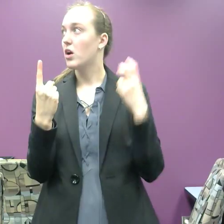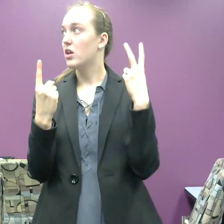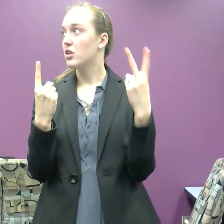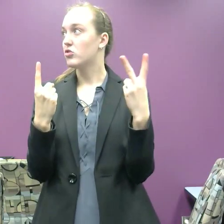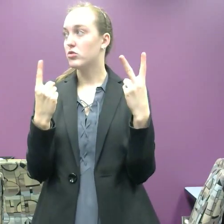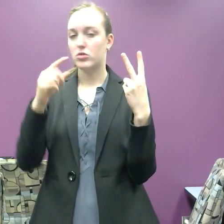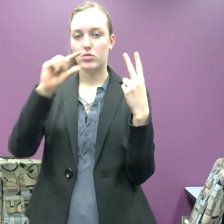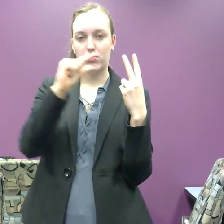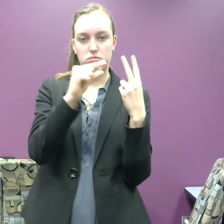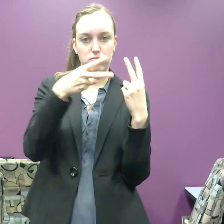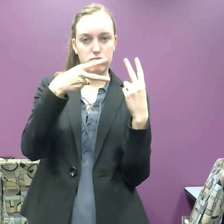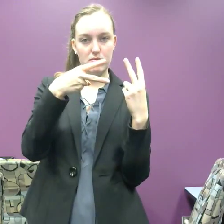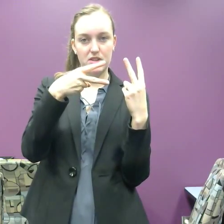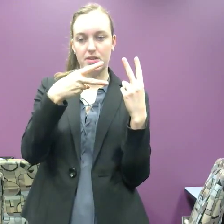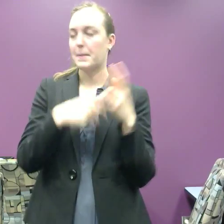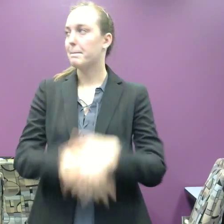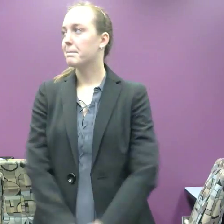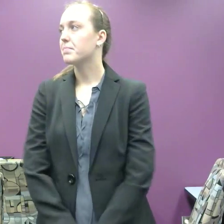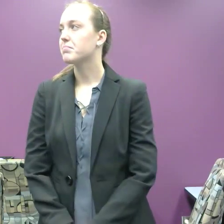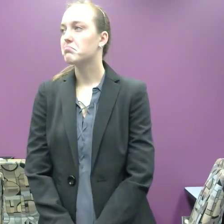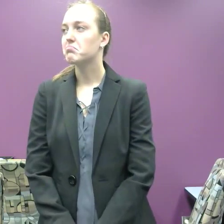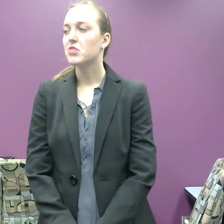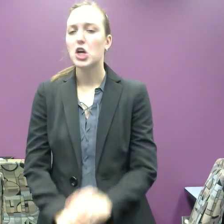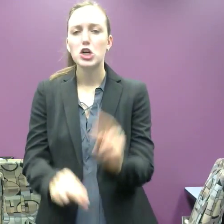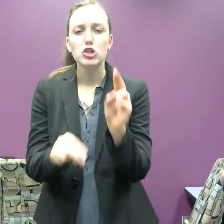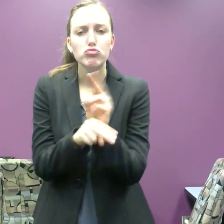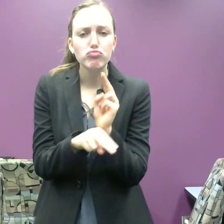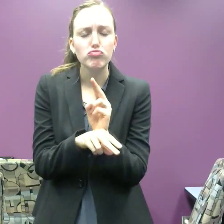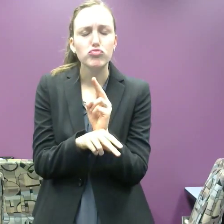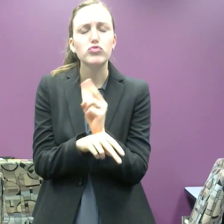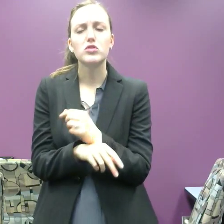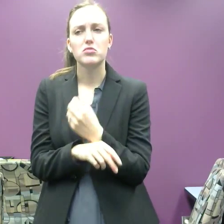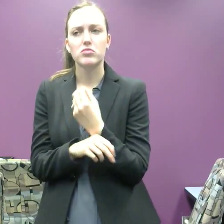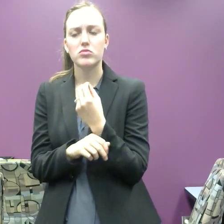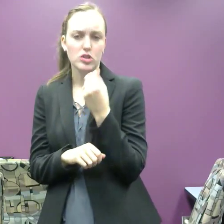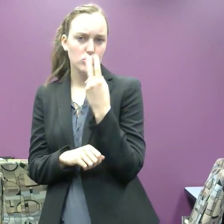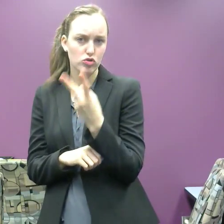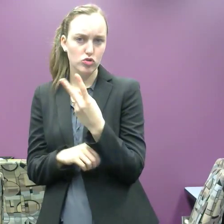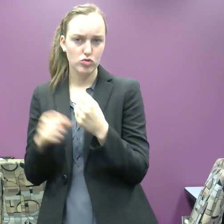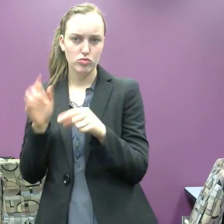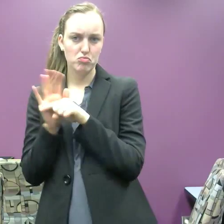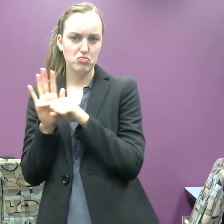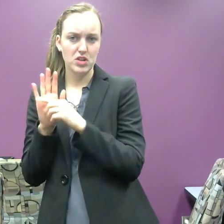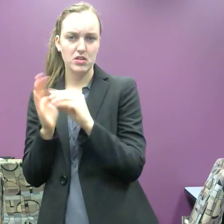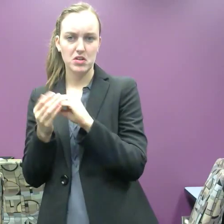-1. Let's take two negative numbers just for kicks.